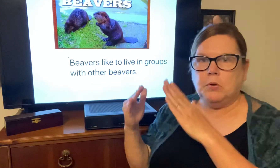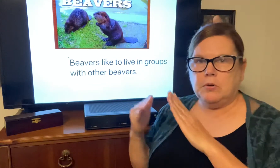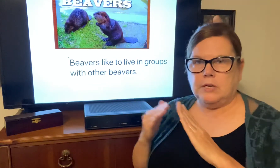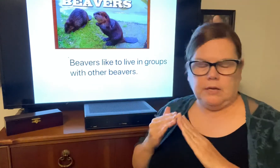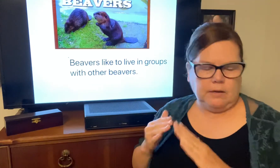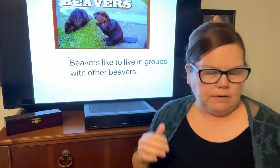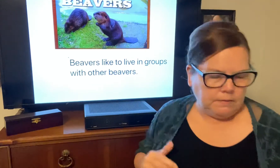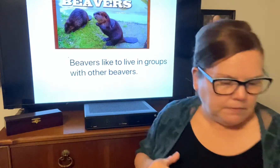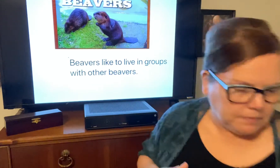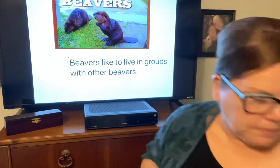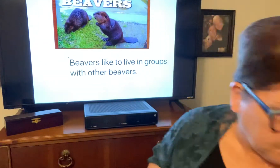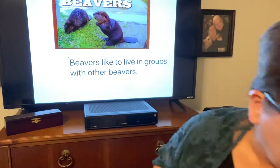community.